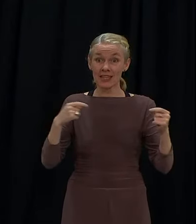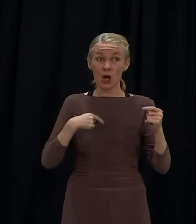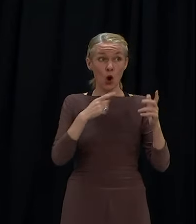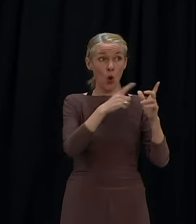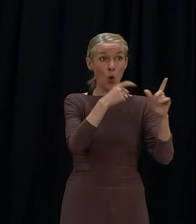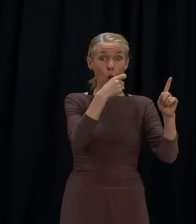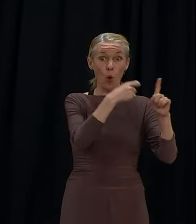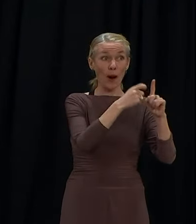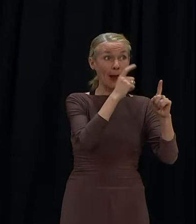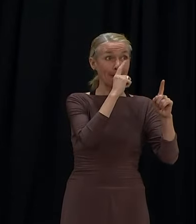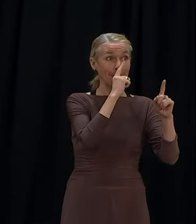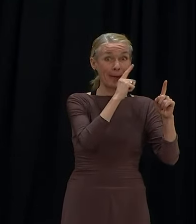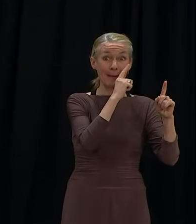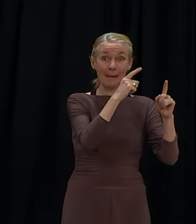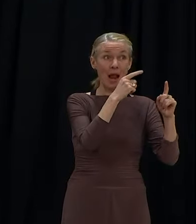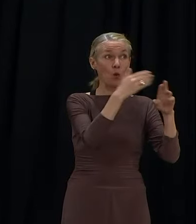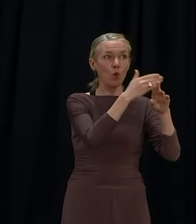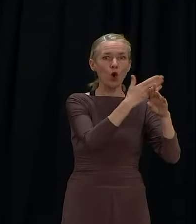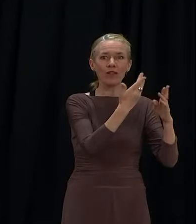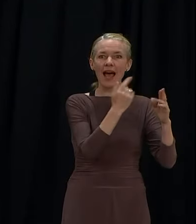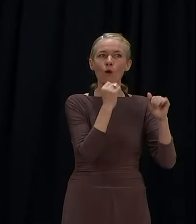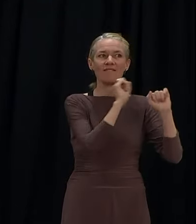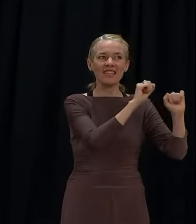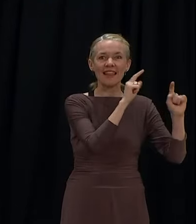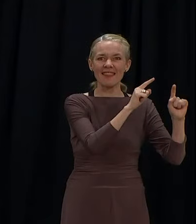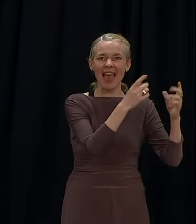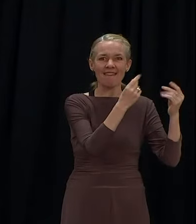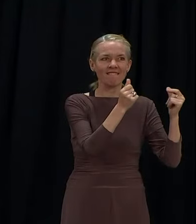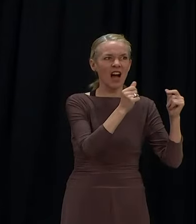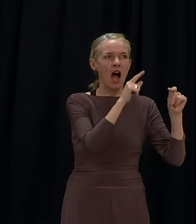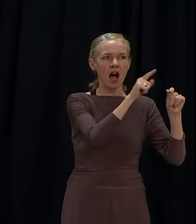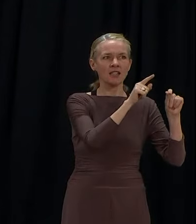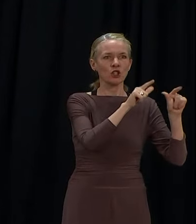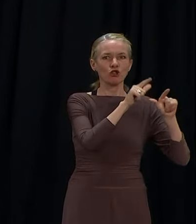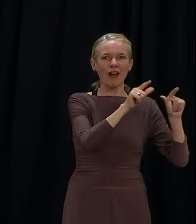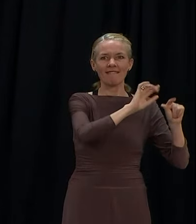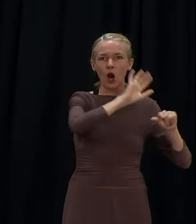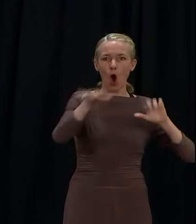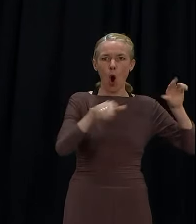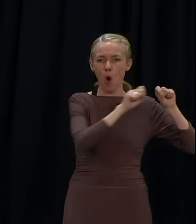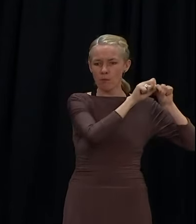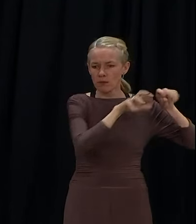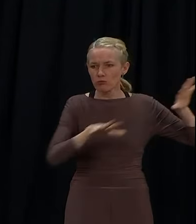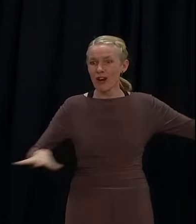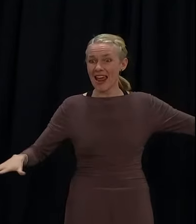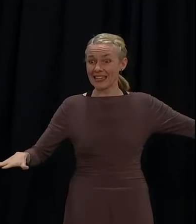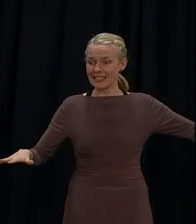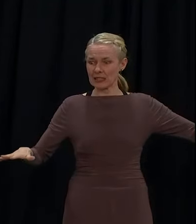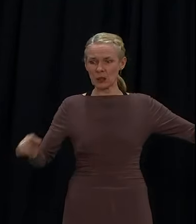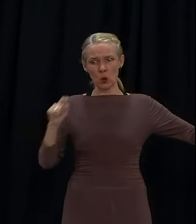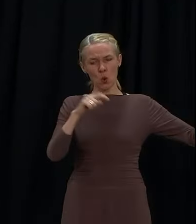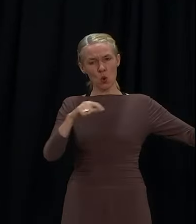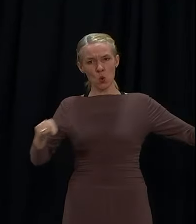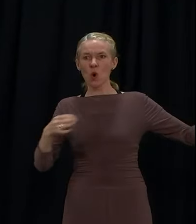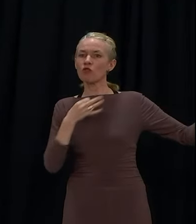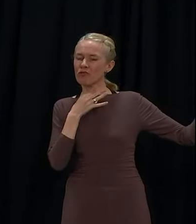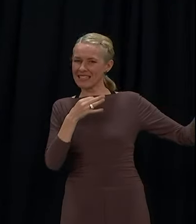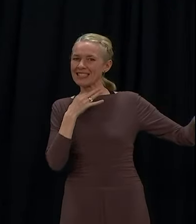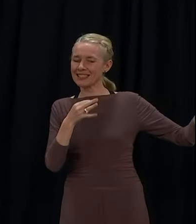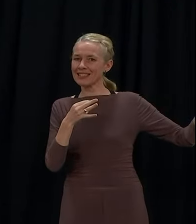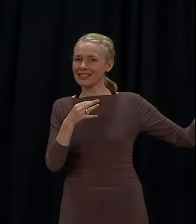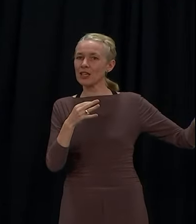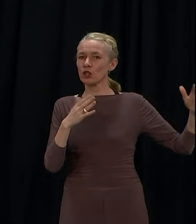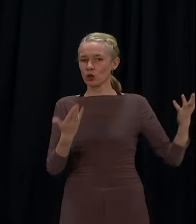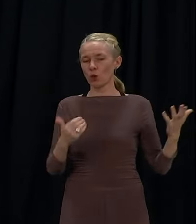So we do need to think about the fact that as a highly mobile country, actually having some resilience in other parts of the country